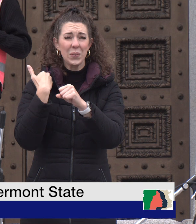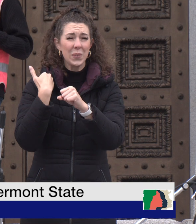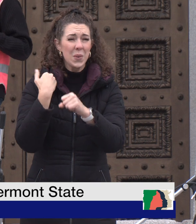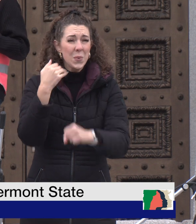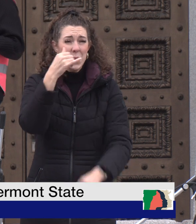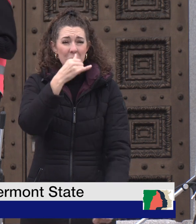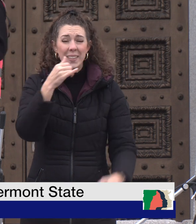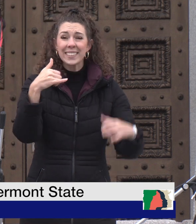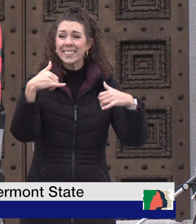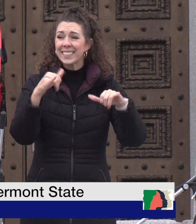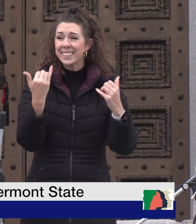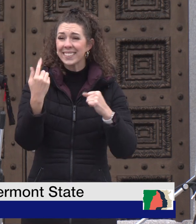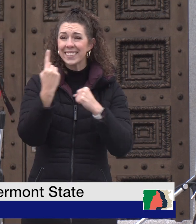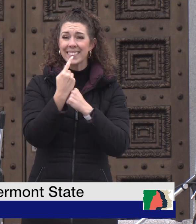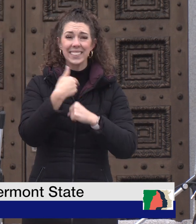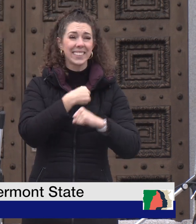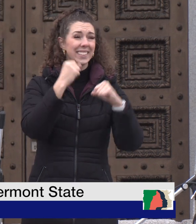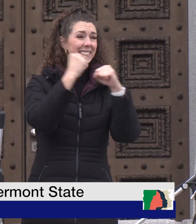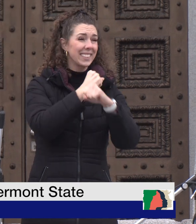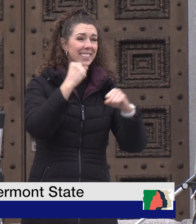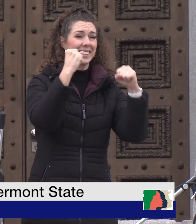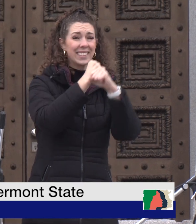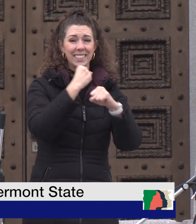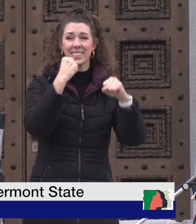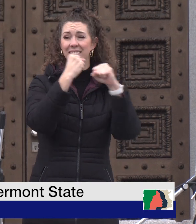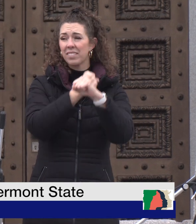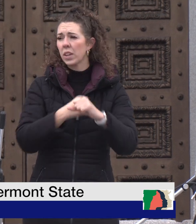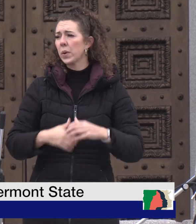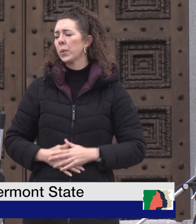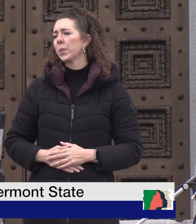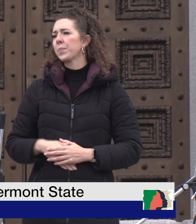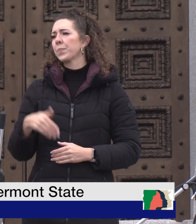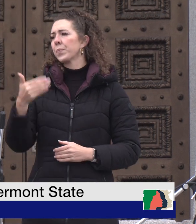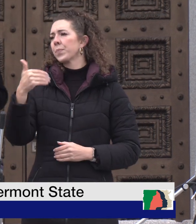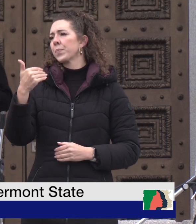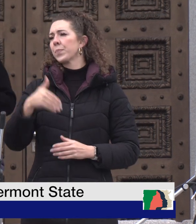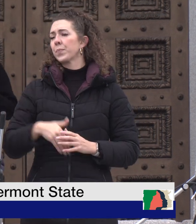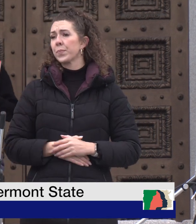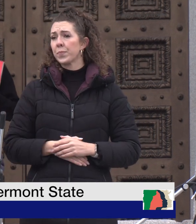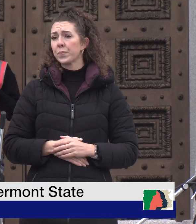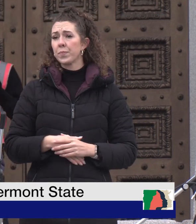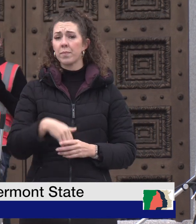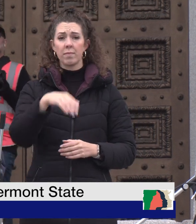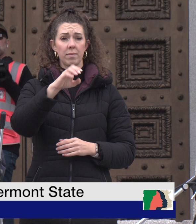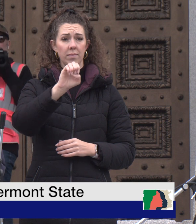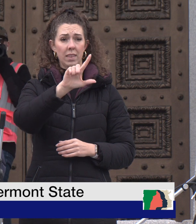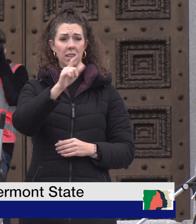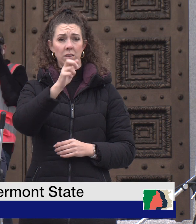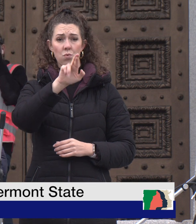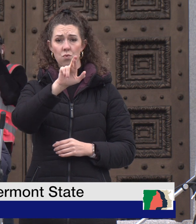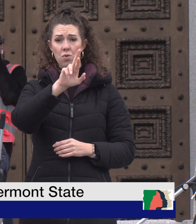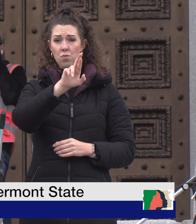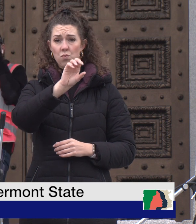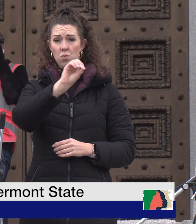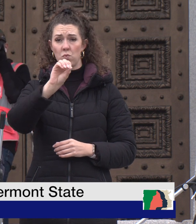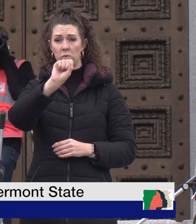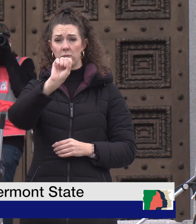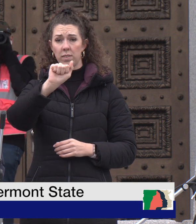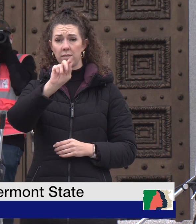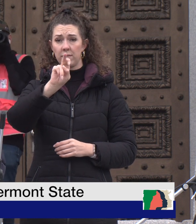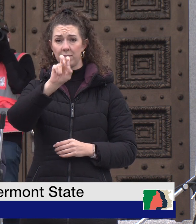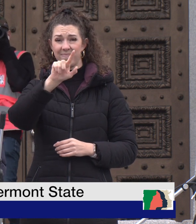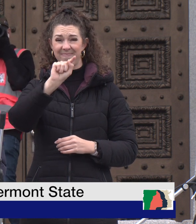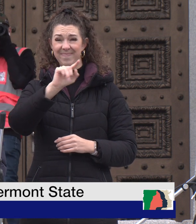group and as individuals. These words written by her, spoken by her,